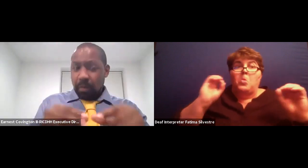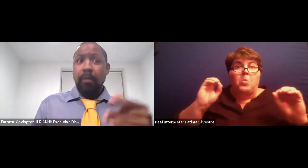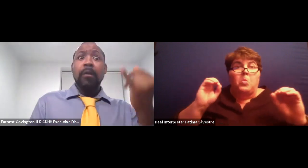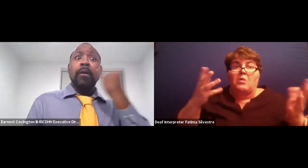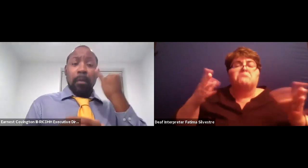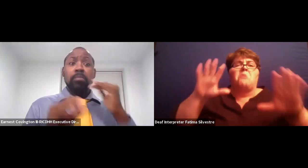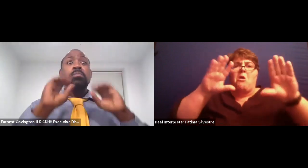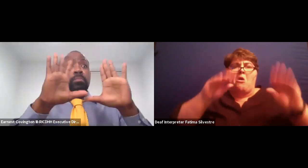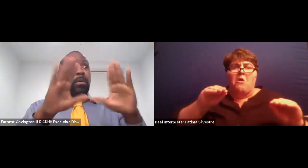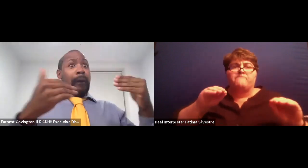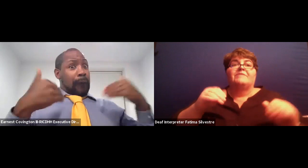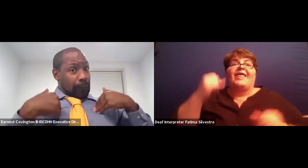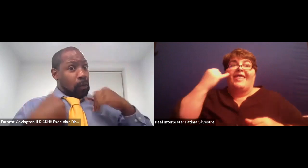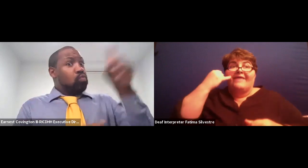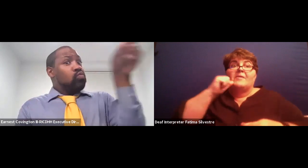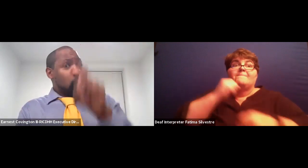curious about what you offer.